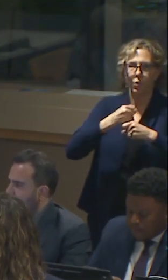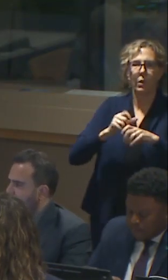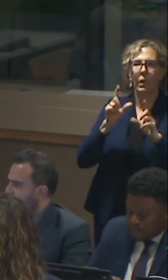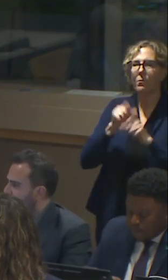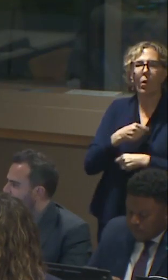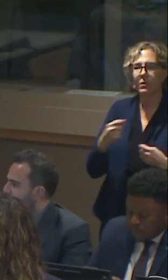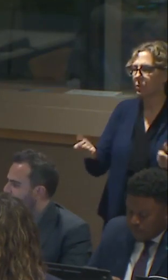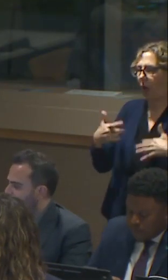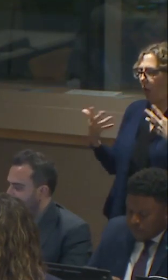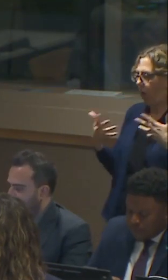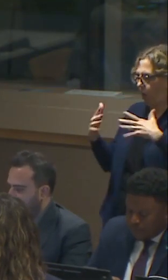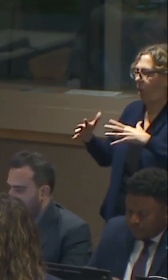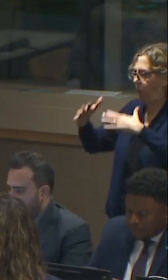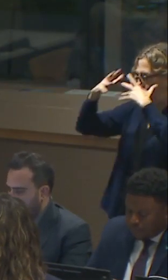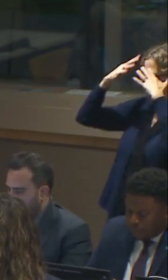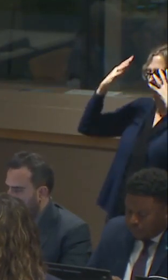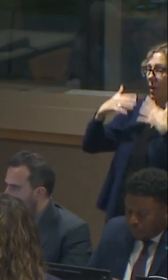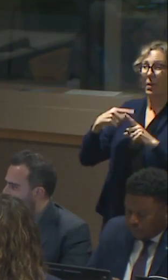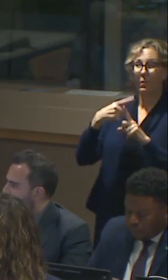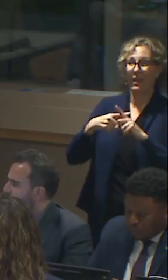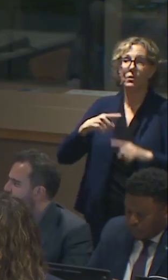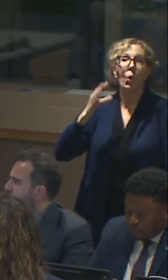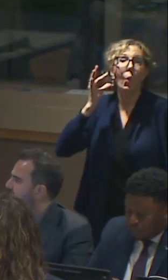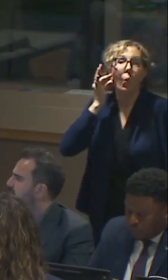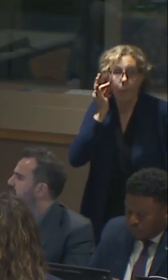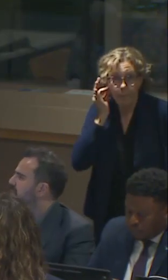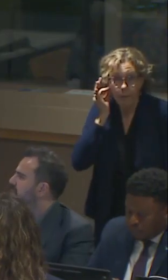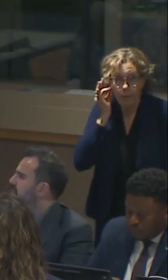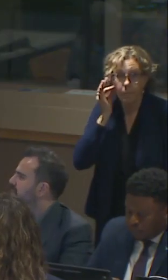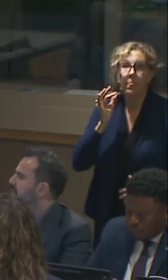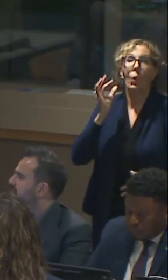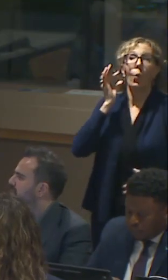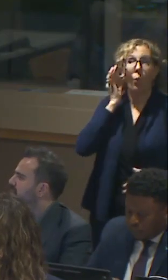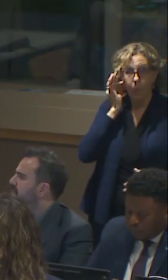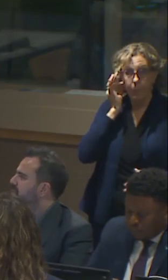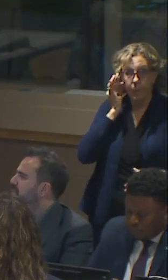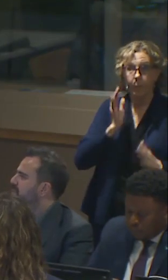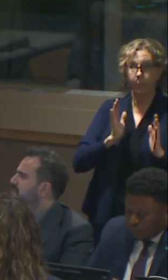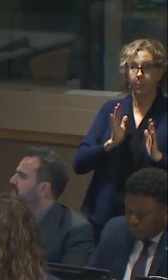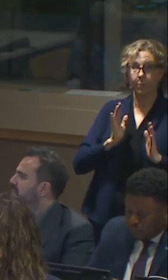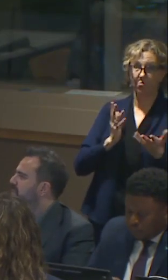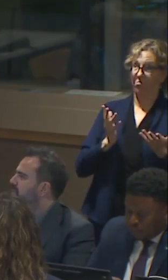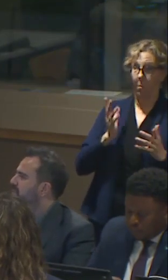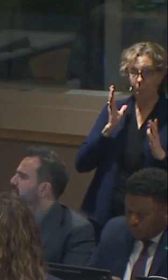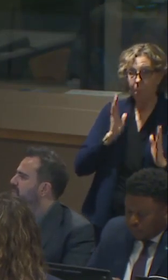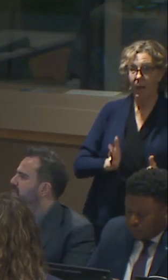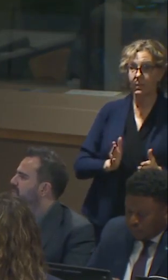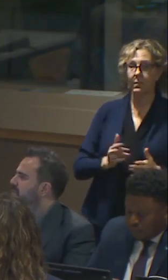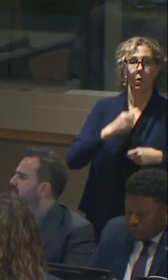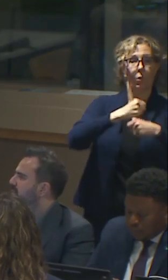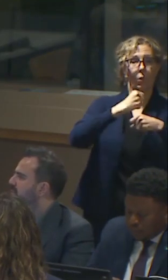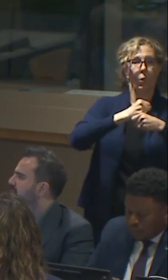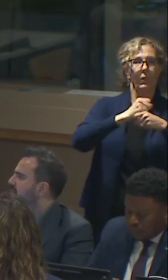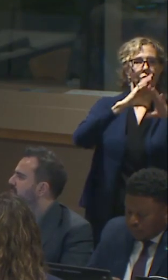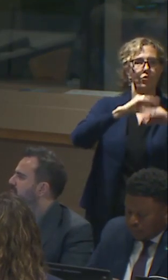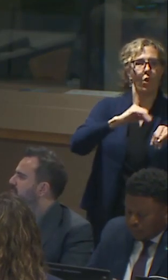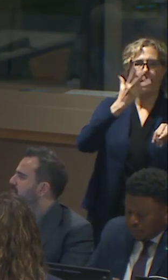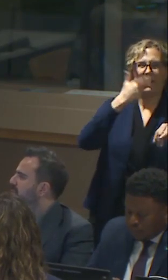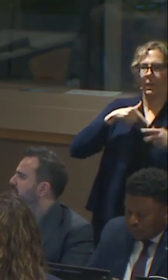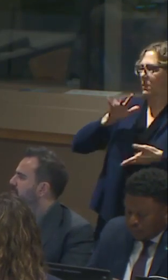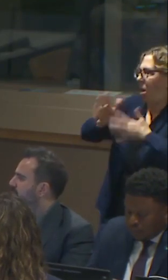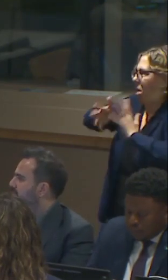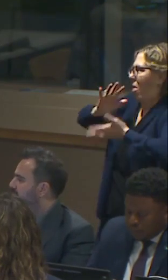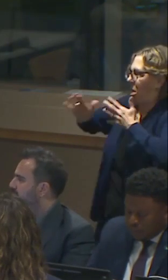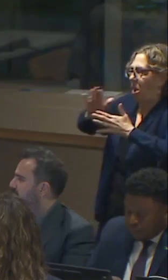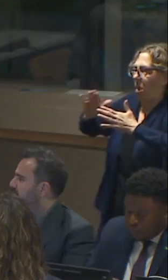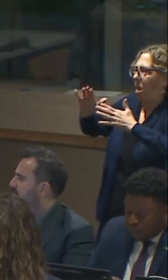the subjugation of women who have to leave the workforce to care for their children because of these systemic failures